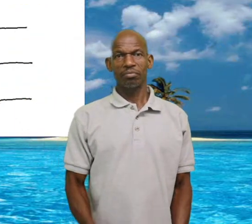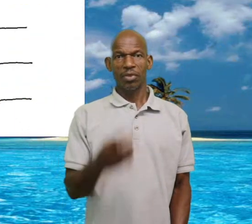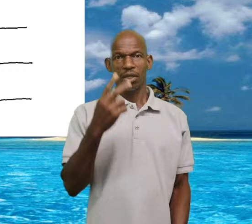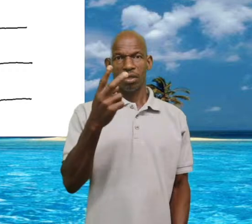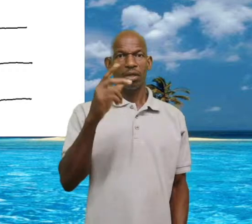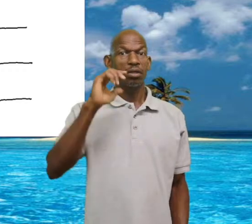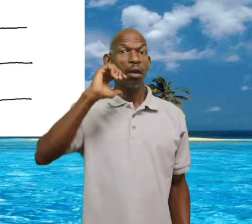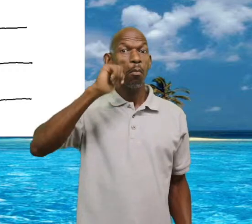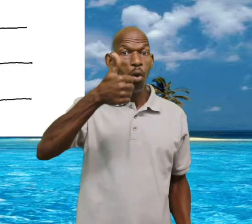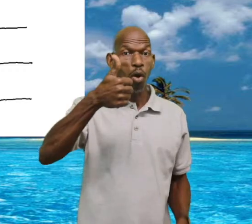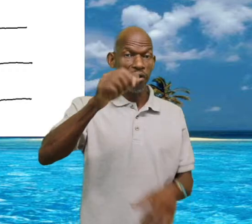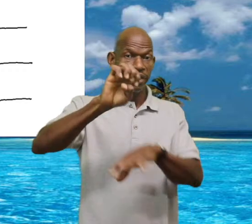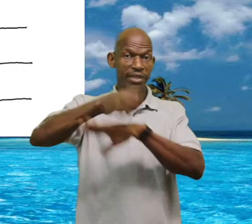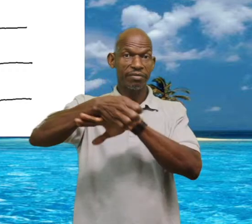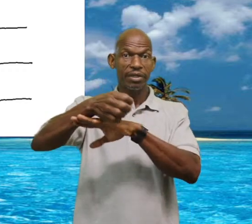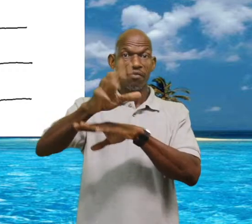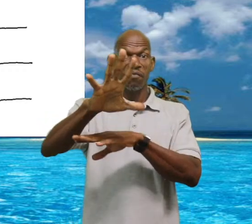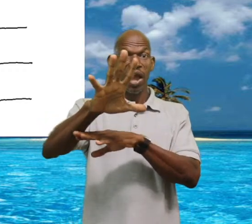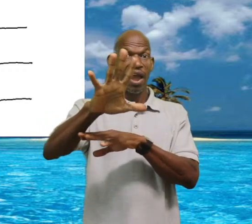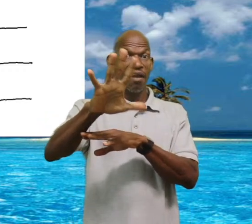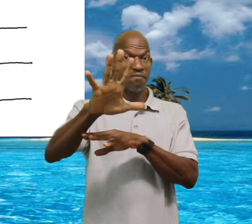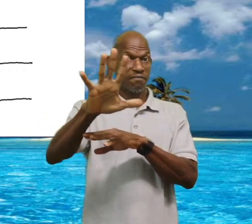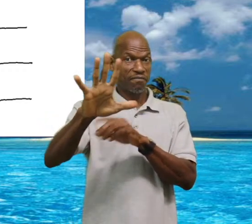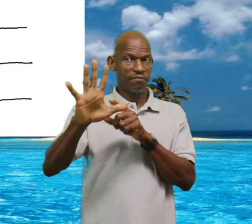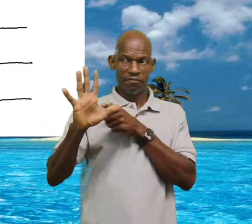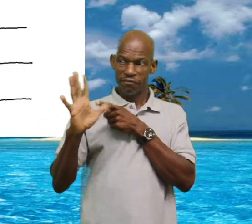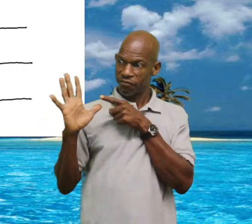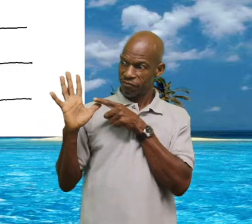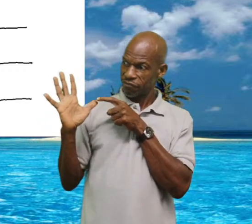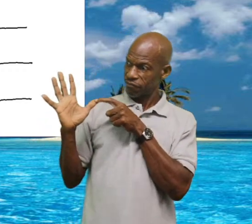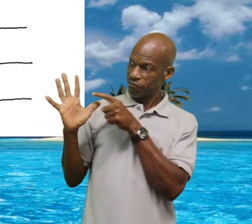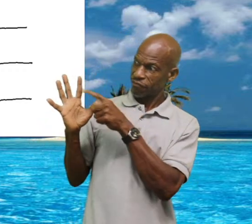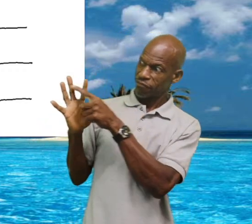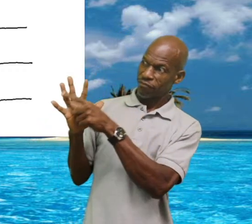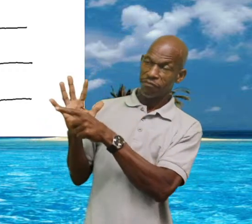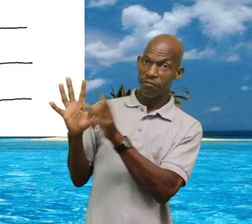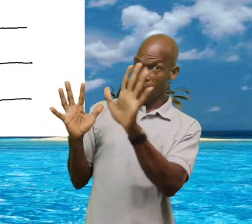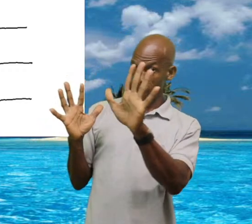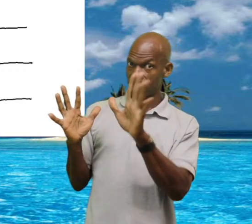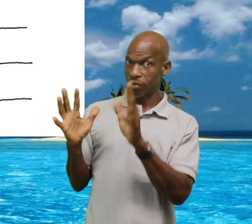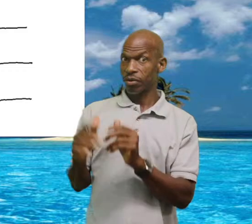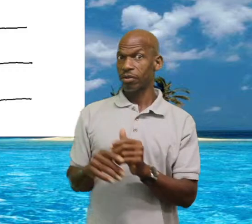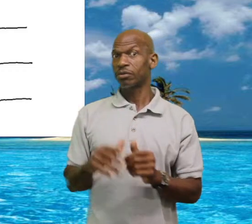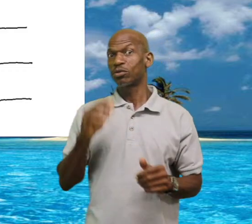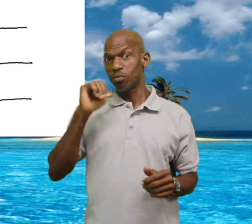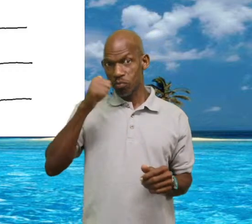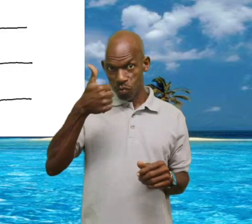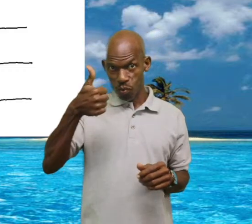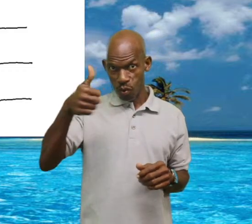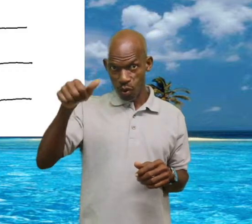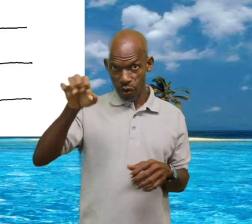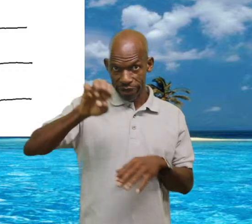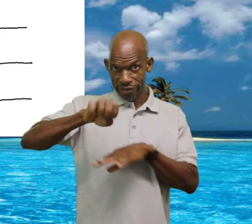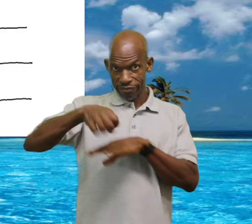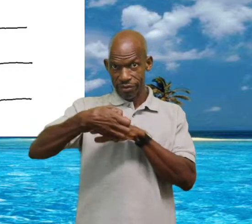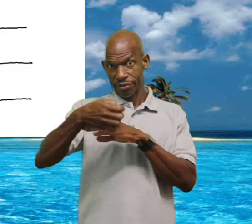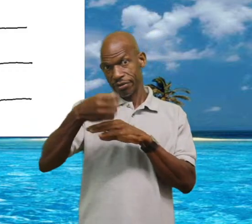please God. We are here back again, the Pioneers Life Center. We are back again tomorrow evening at